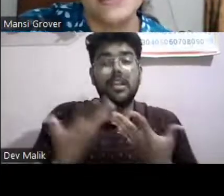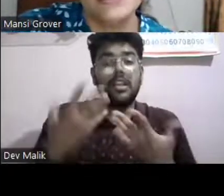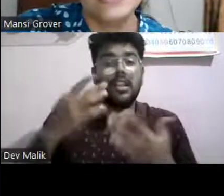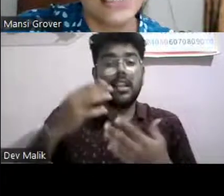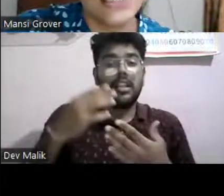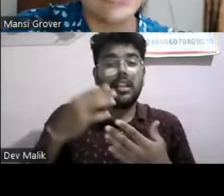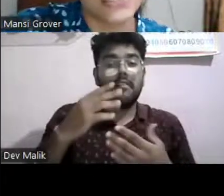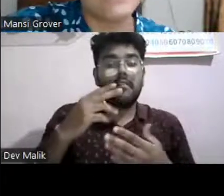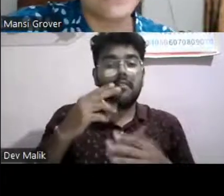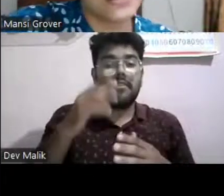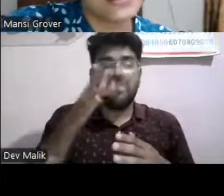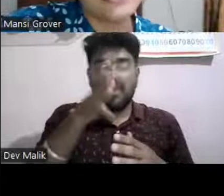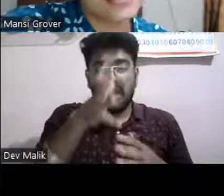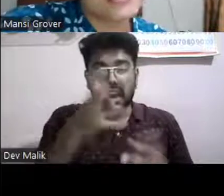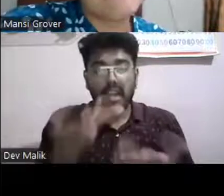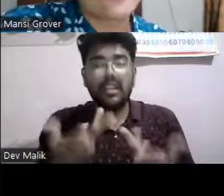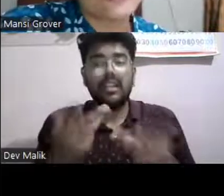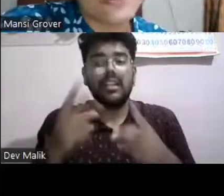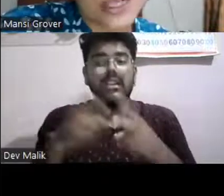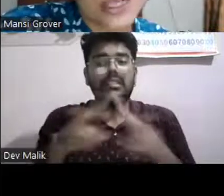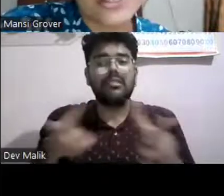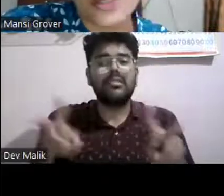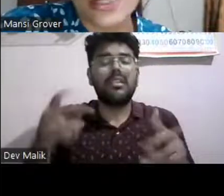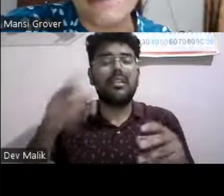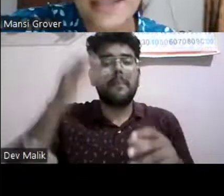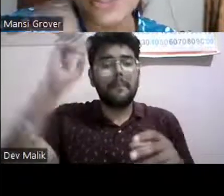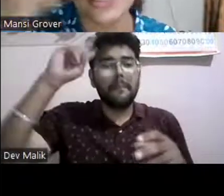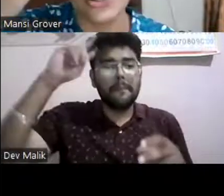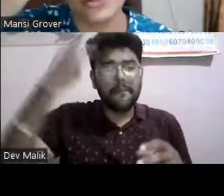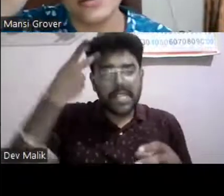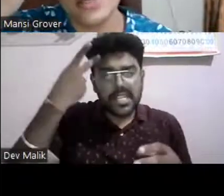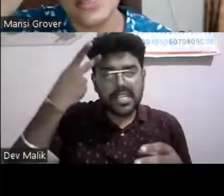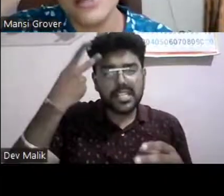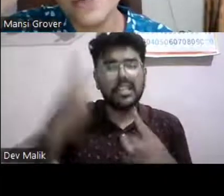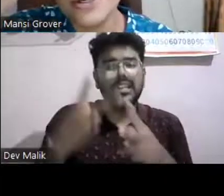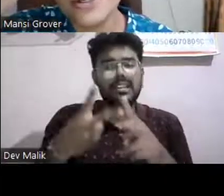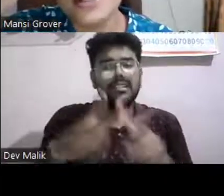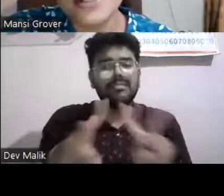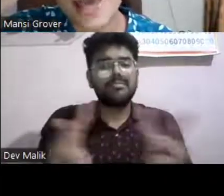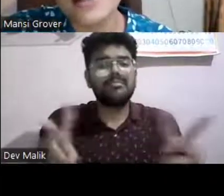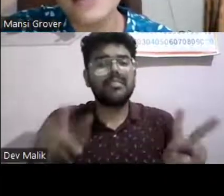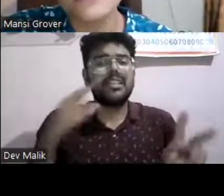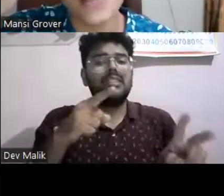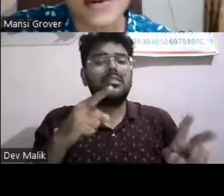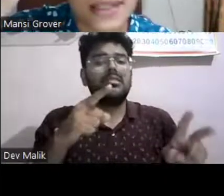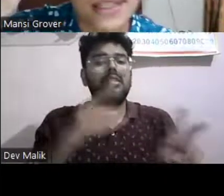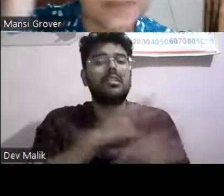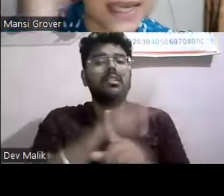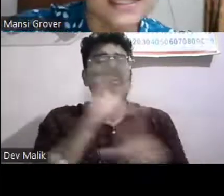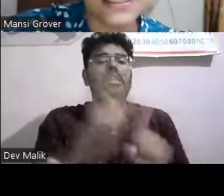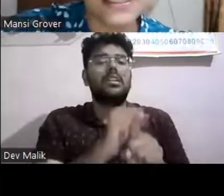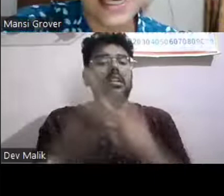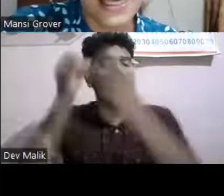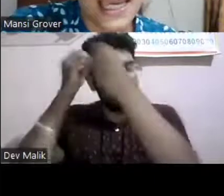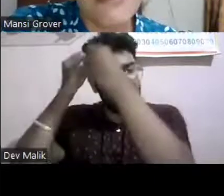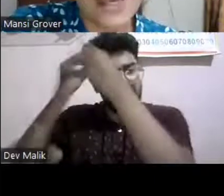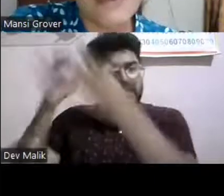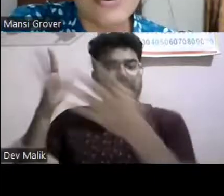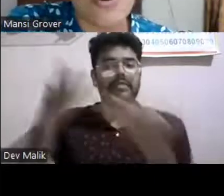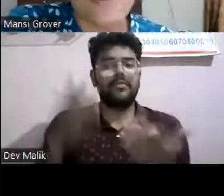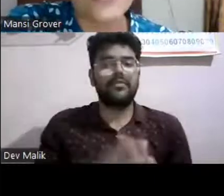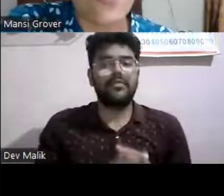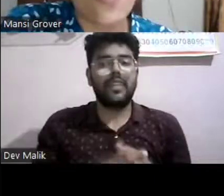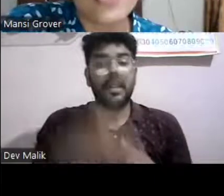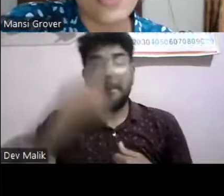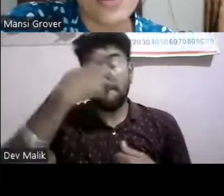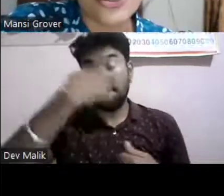tropes, stereotypes, and other aspects of the cultural imagination. Personal narratives are displaced in favor